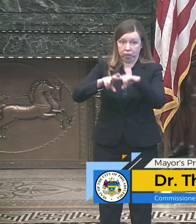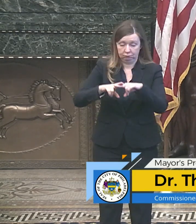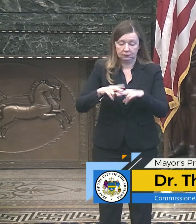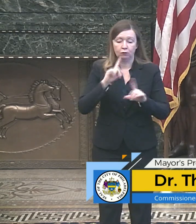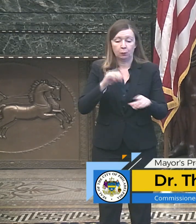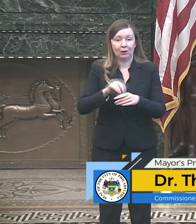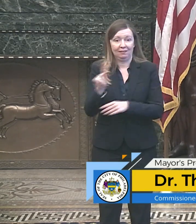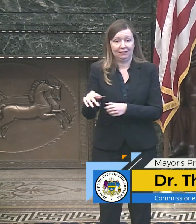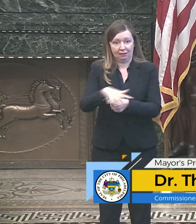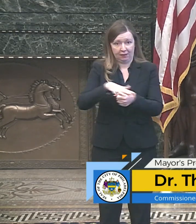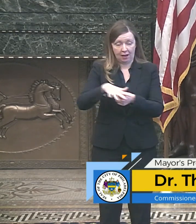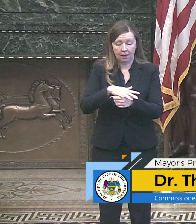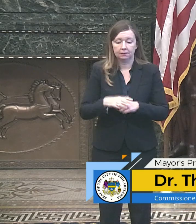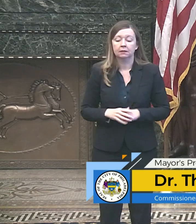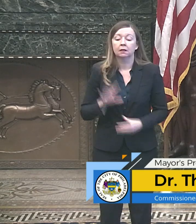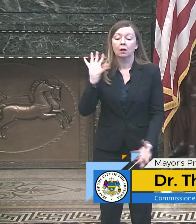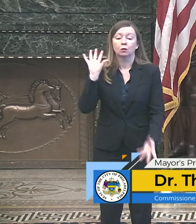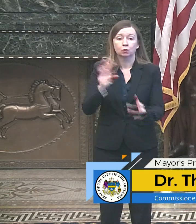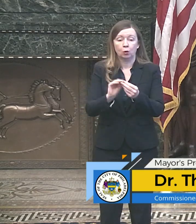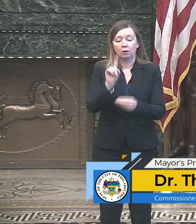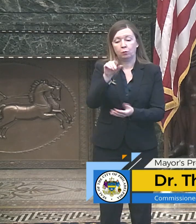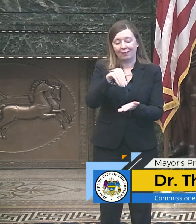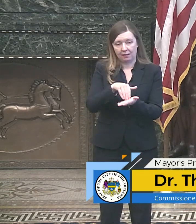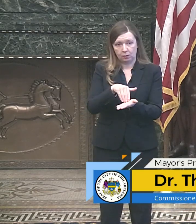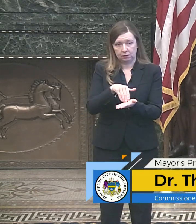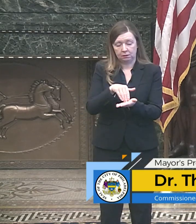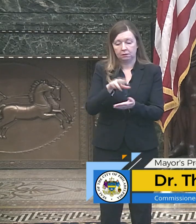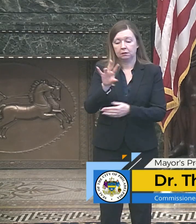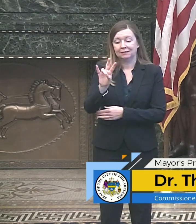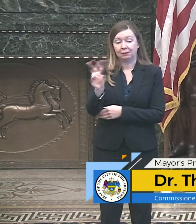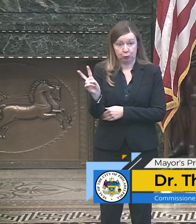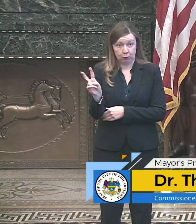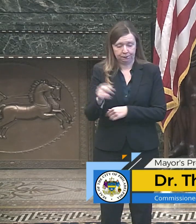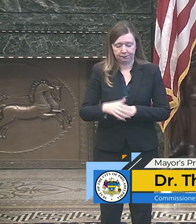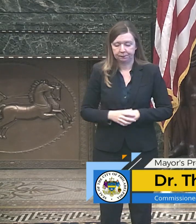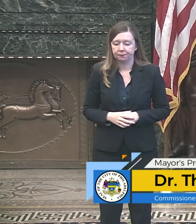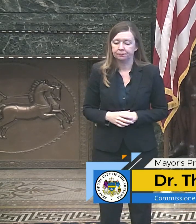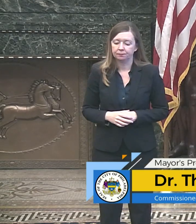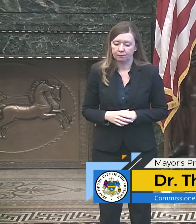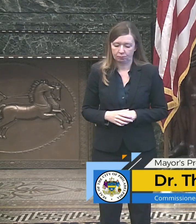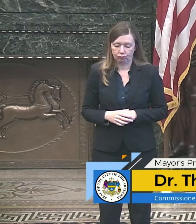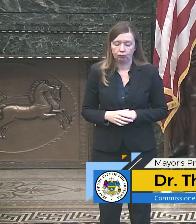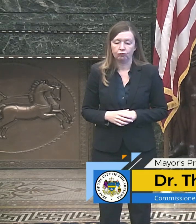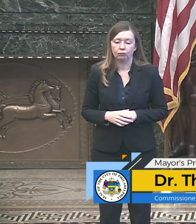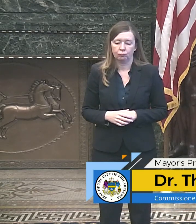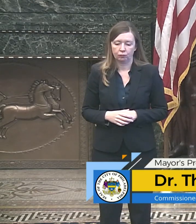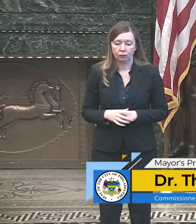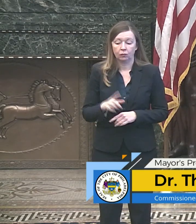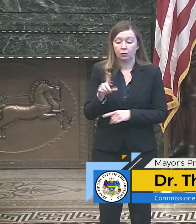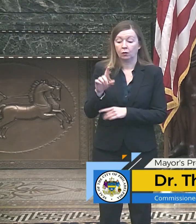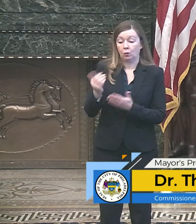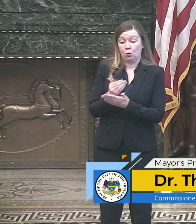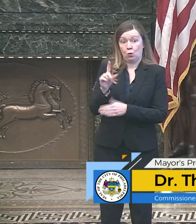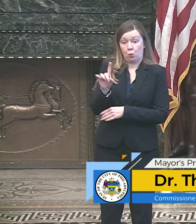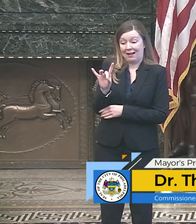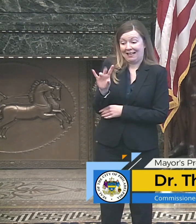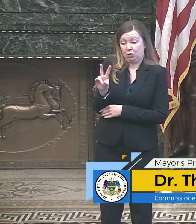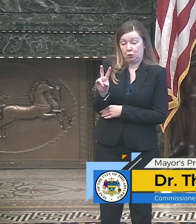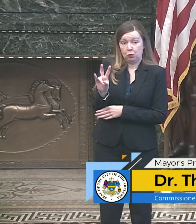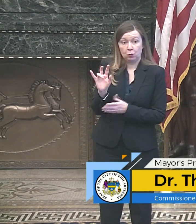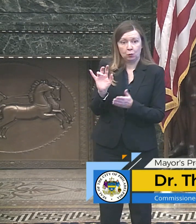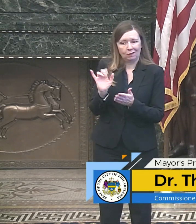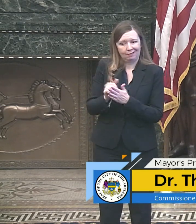in Philadelphia residents, bringing us to a total of 1,072. That 182 is an